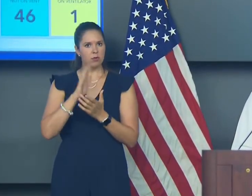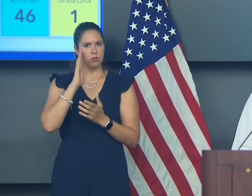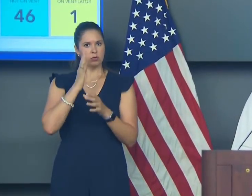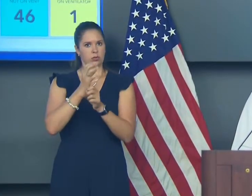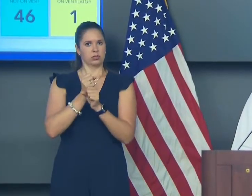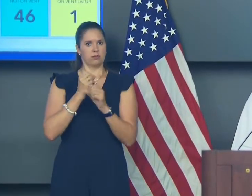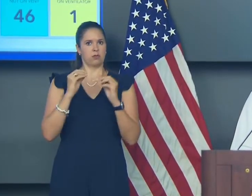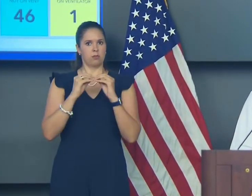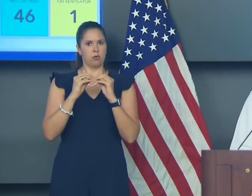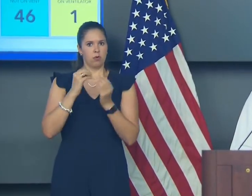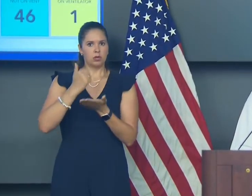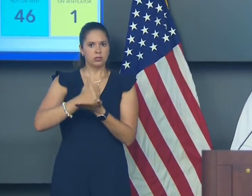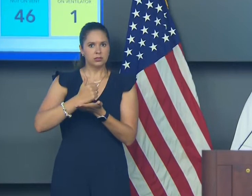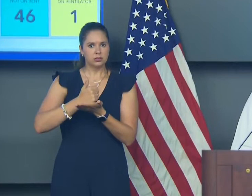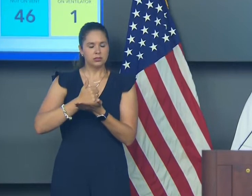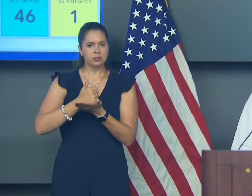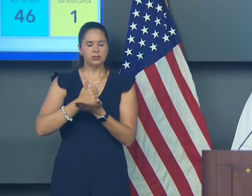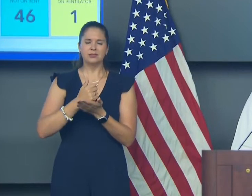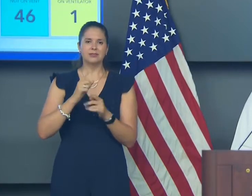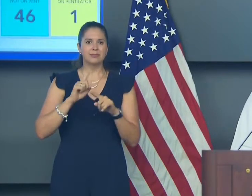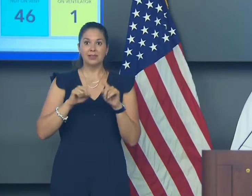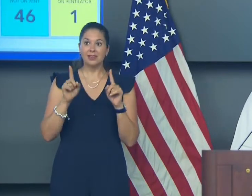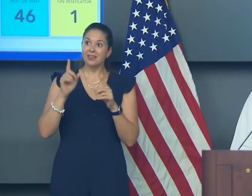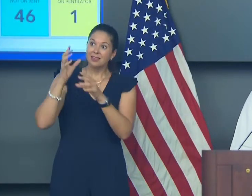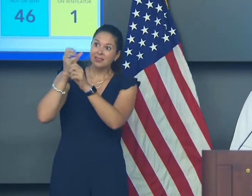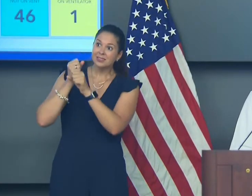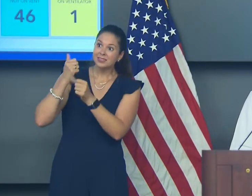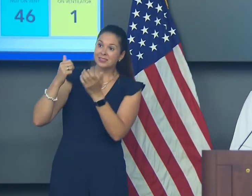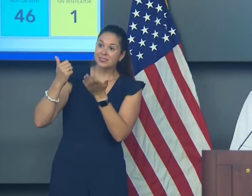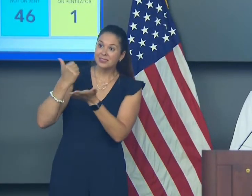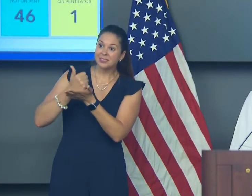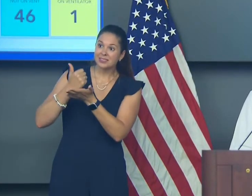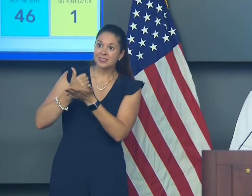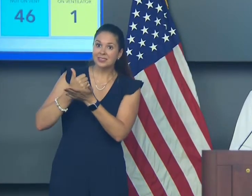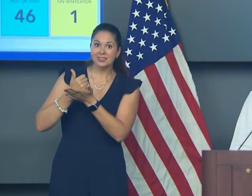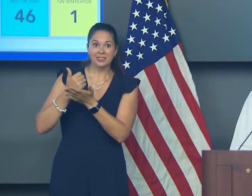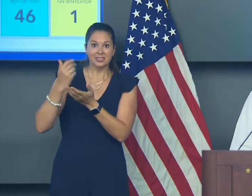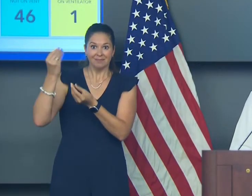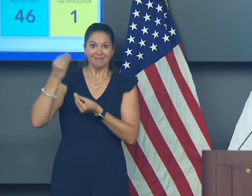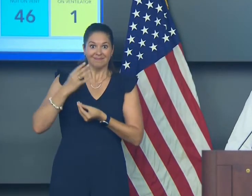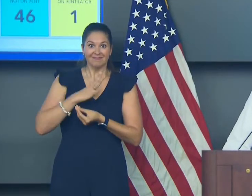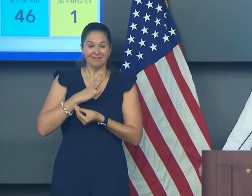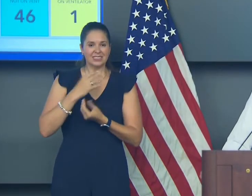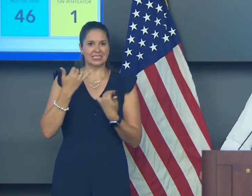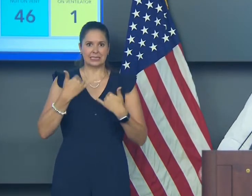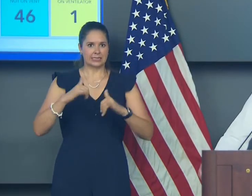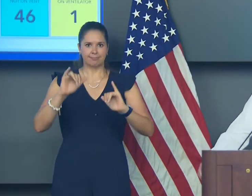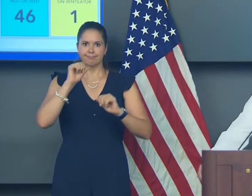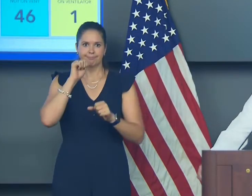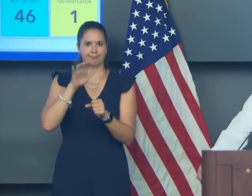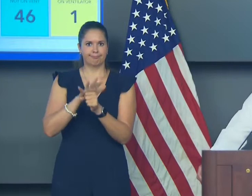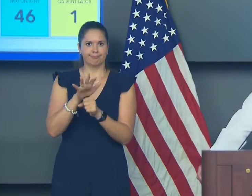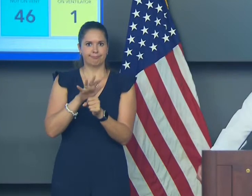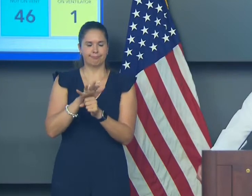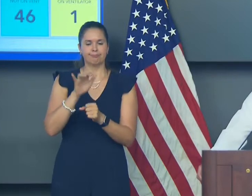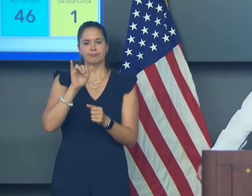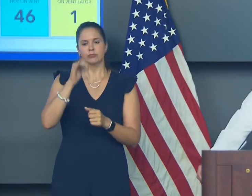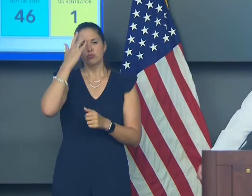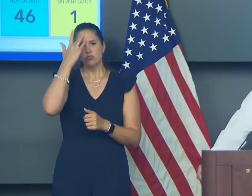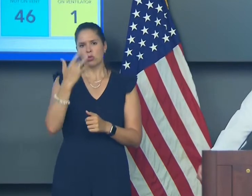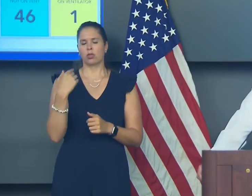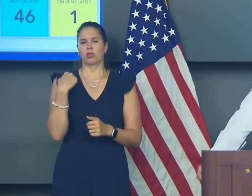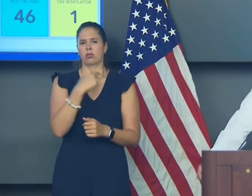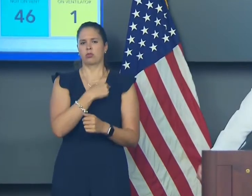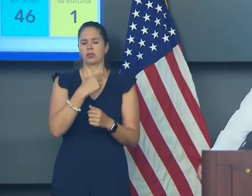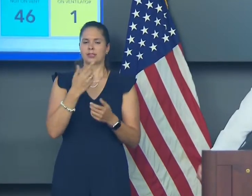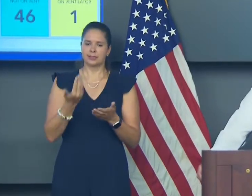some additional assistance, it simply won't be enough. And that is why we have reinstated the